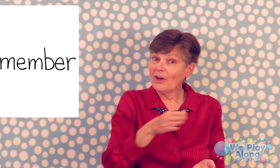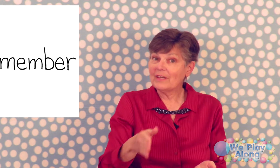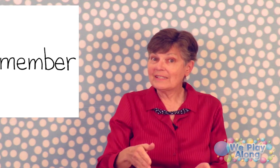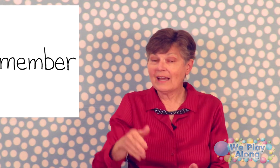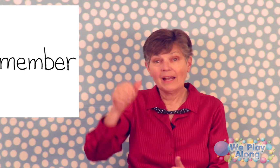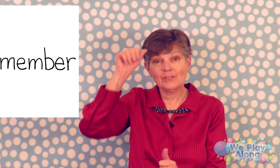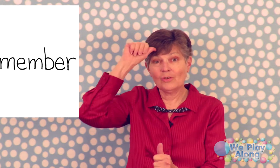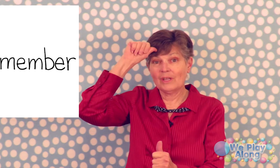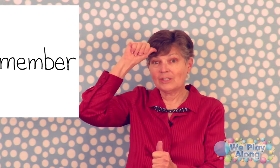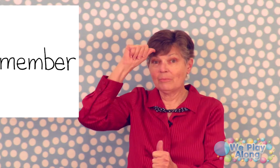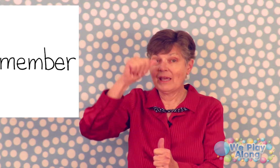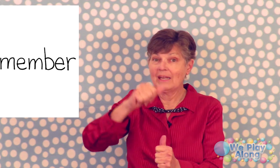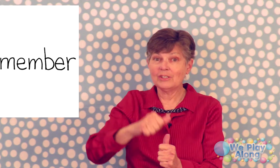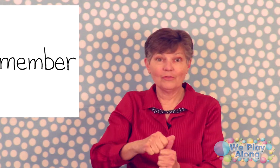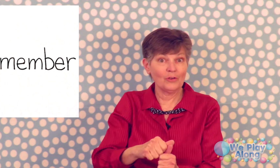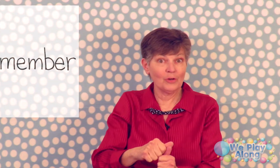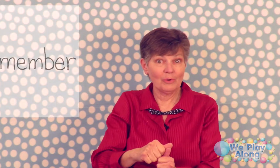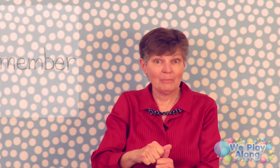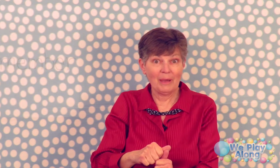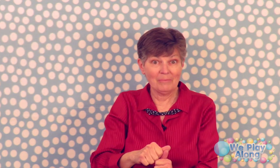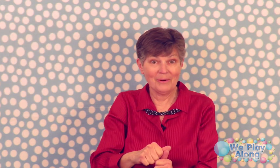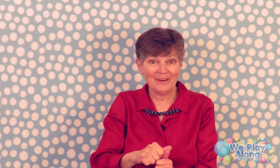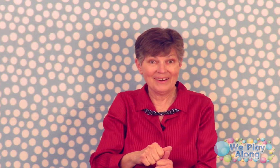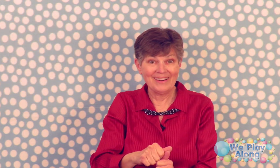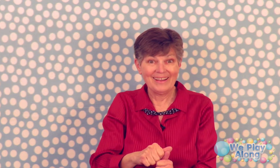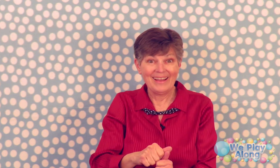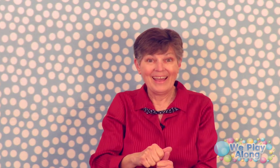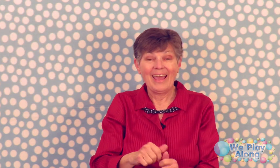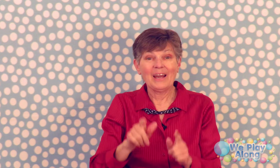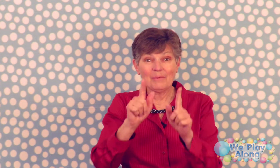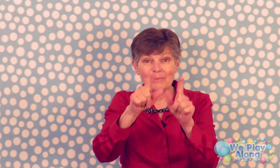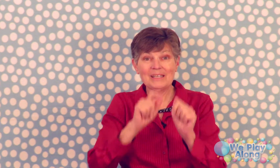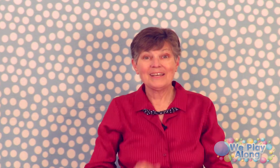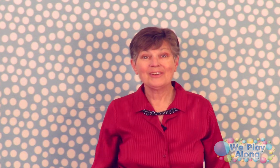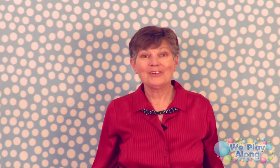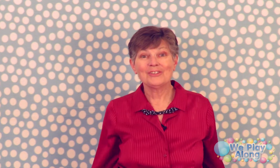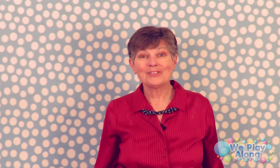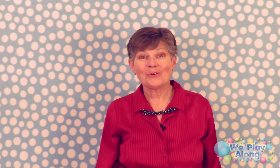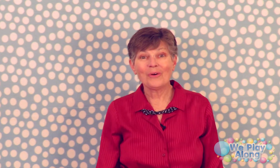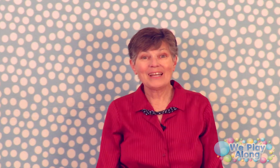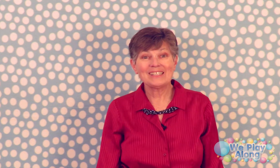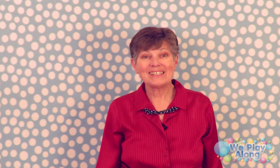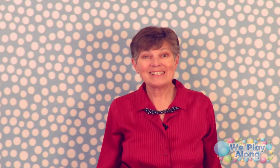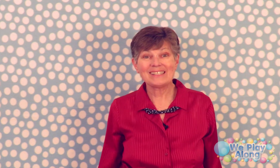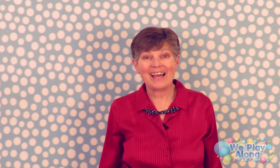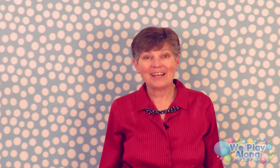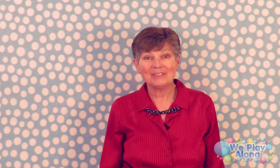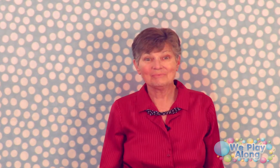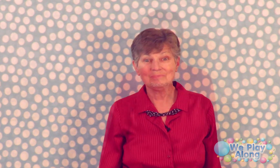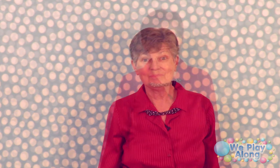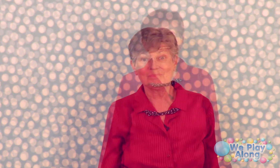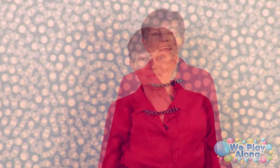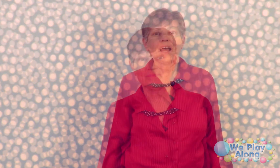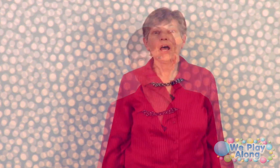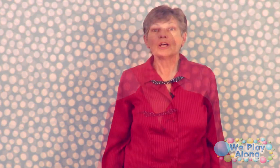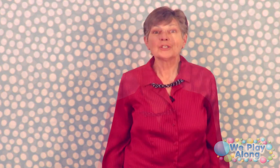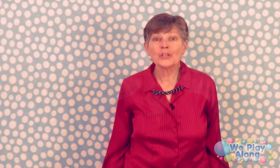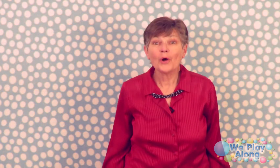these signs so that it's going to make it easier for you to remember. And I'm going to be telling you a story in just a sec. So